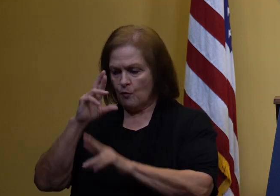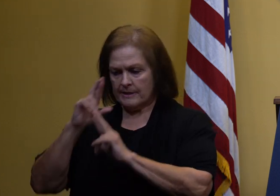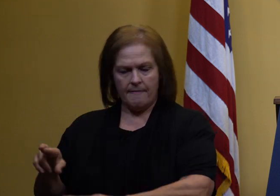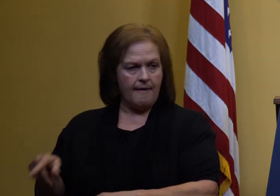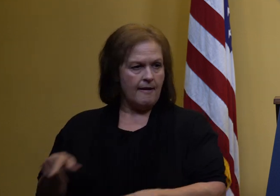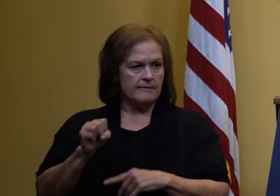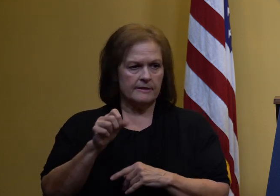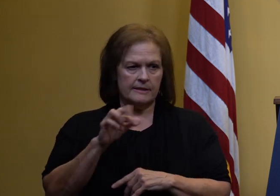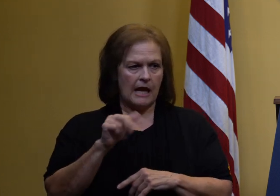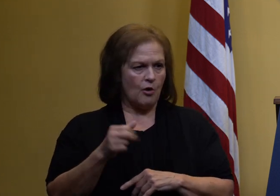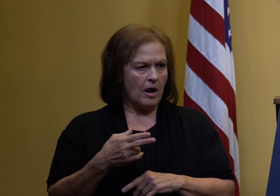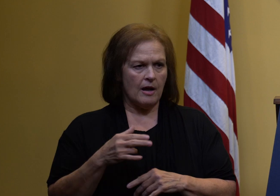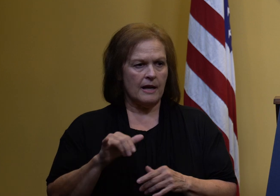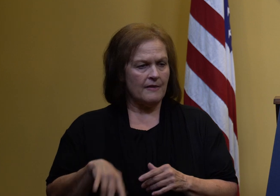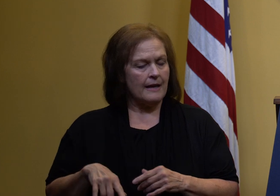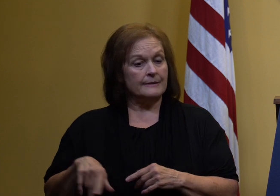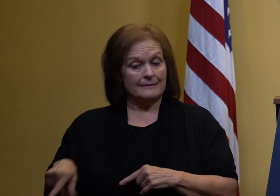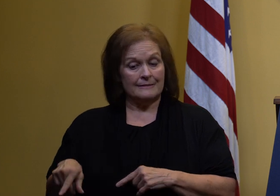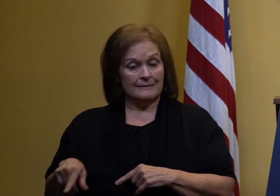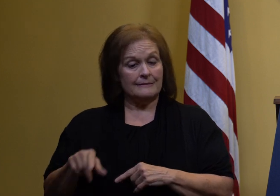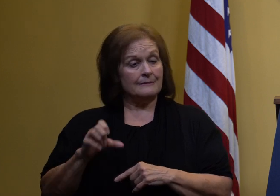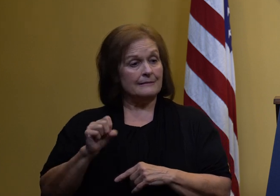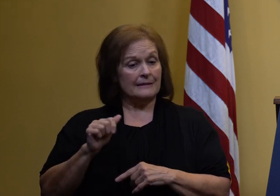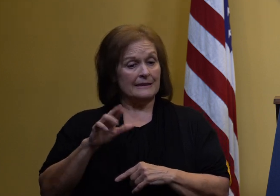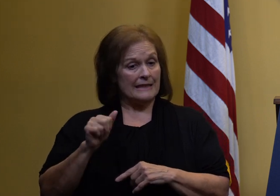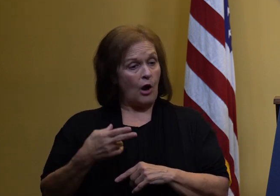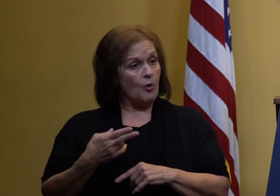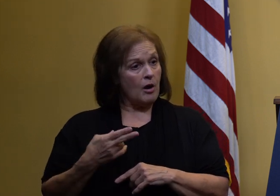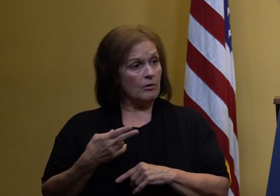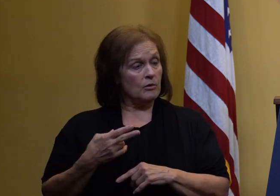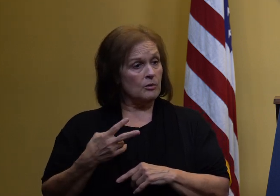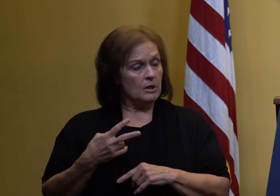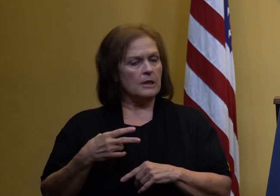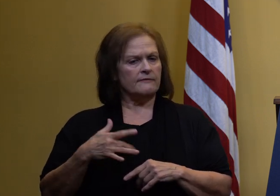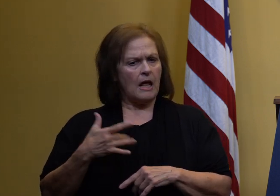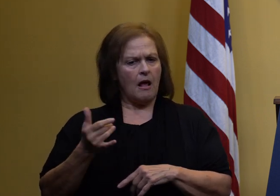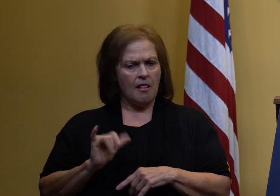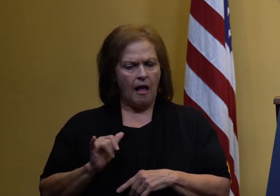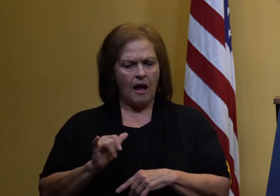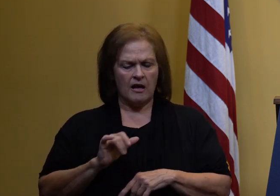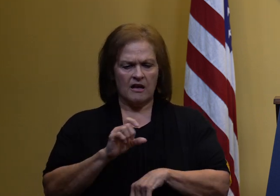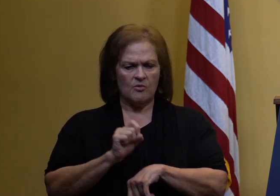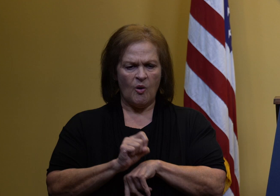only to be an example of an employee operating in a hostile work environment.